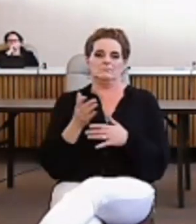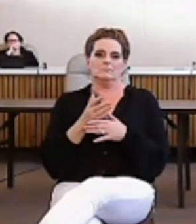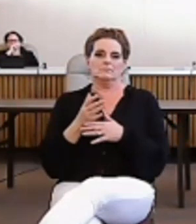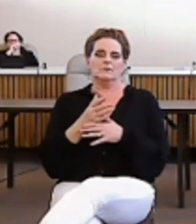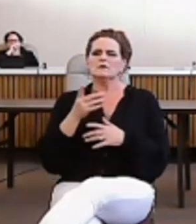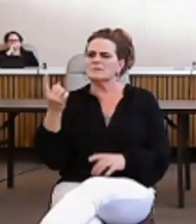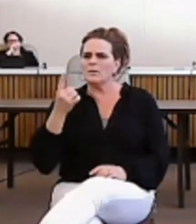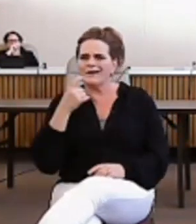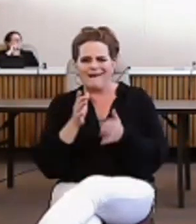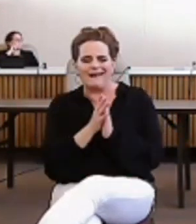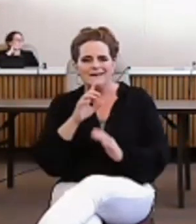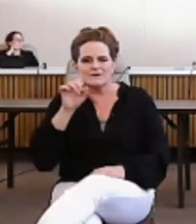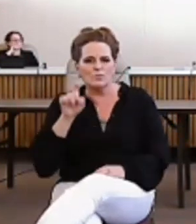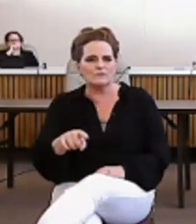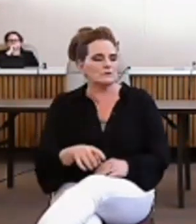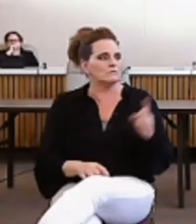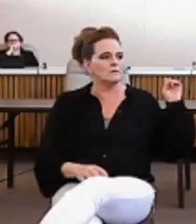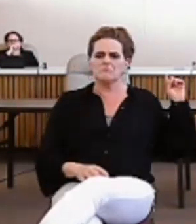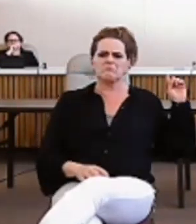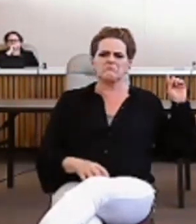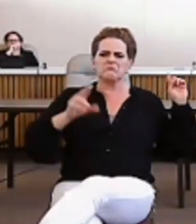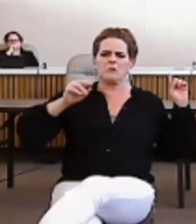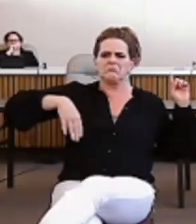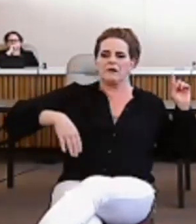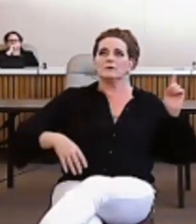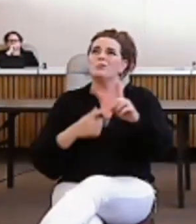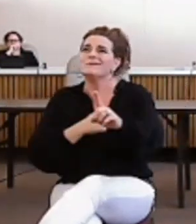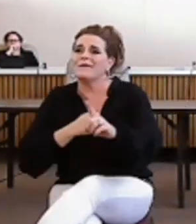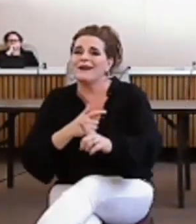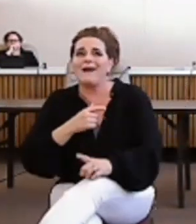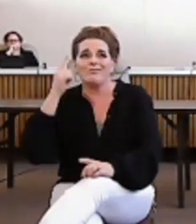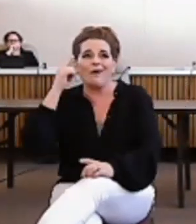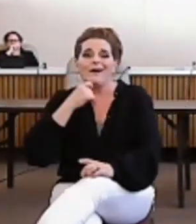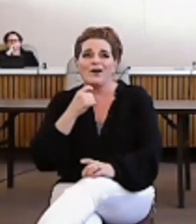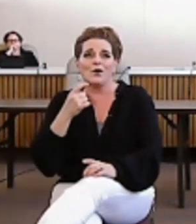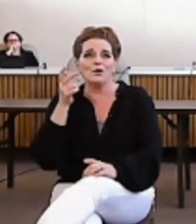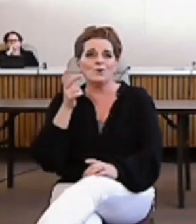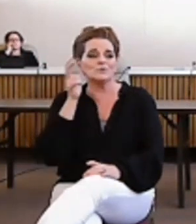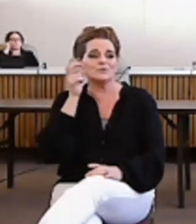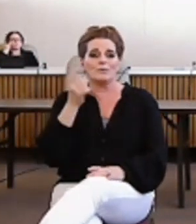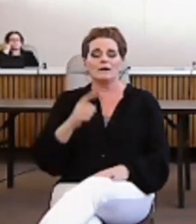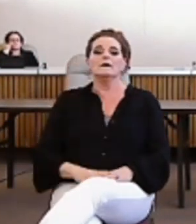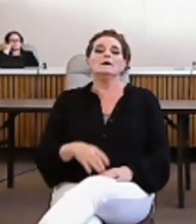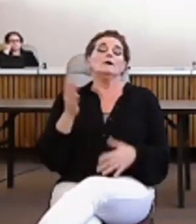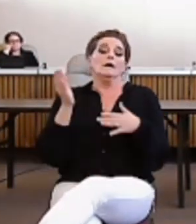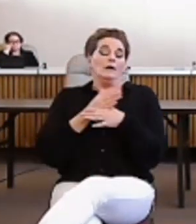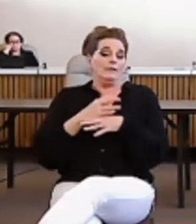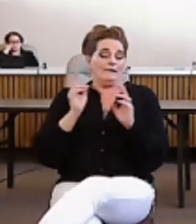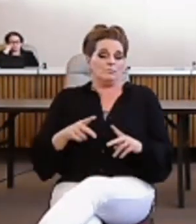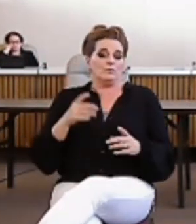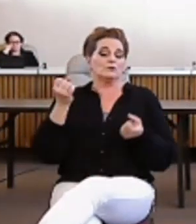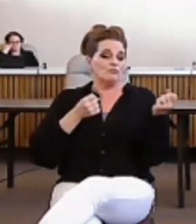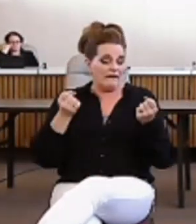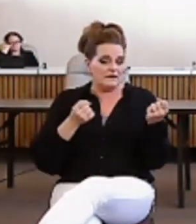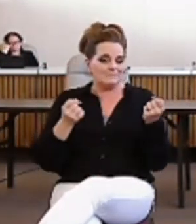question? Not yet, no. Okay, sorry. I thought I heard someone. The average person driving by the location